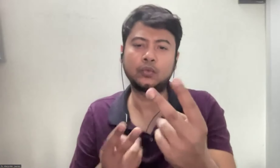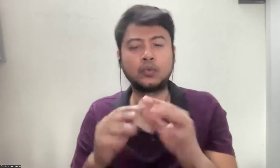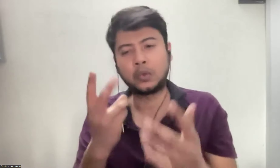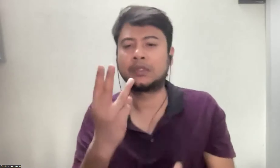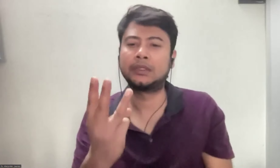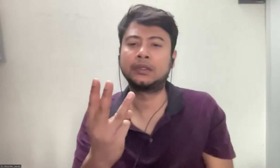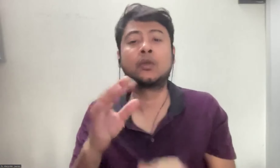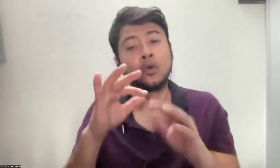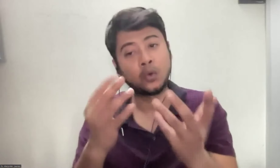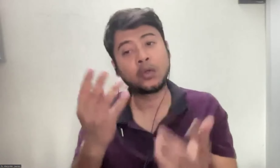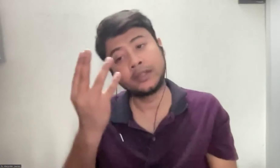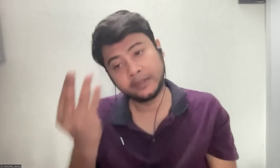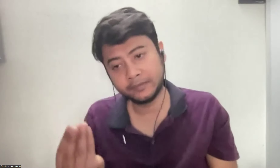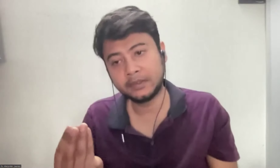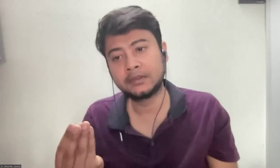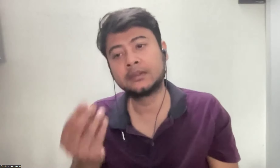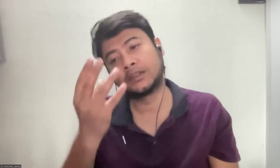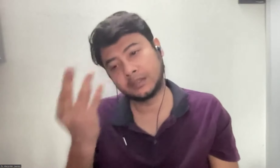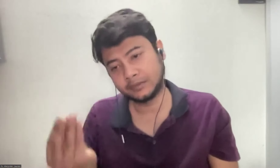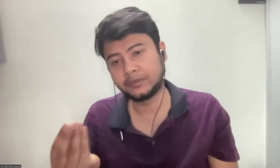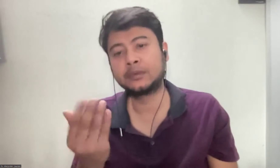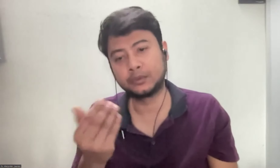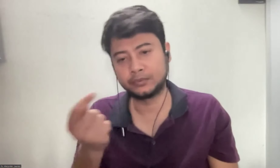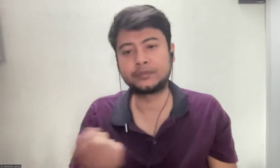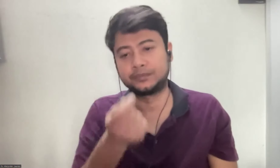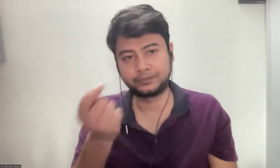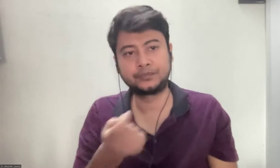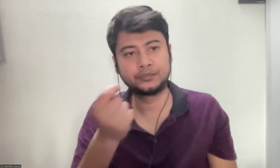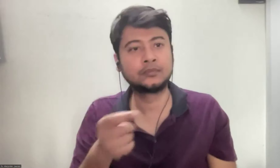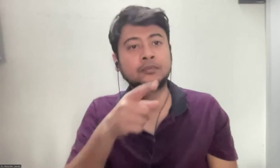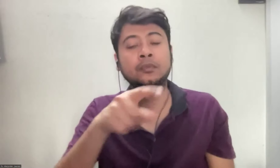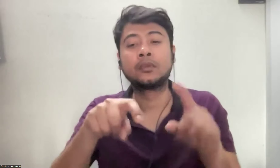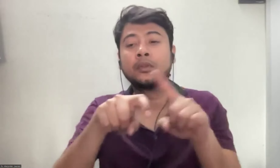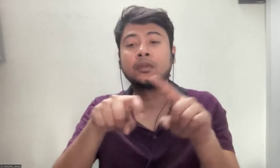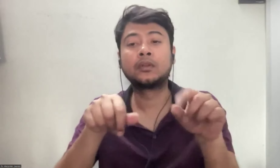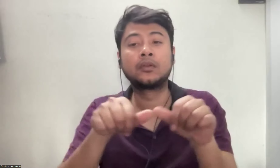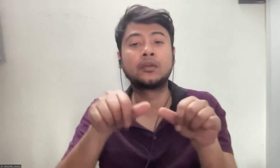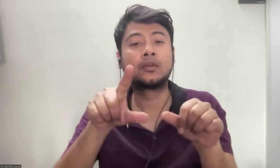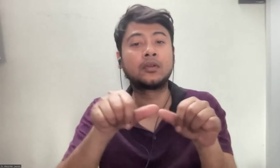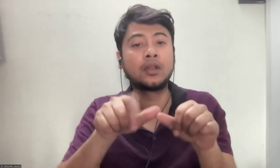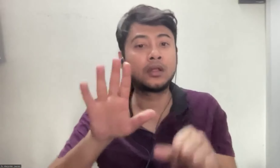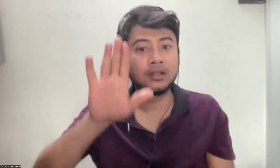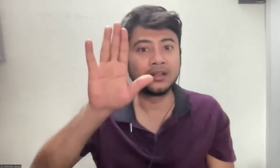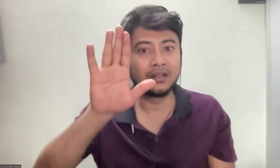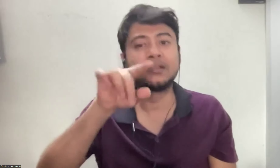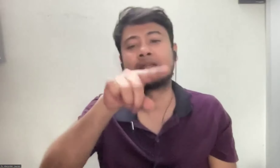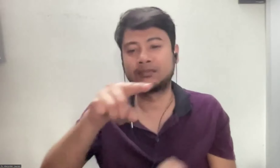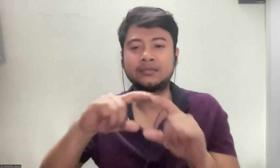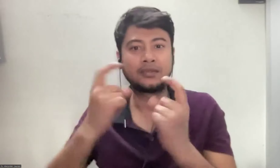So, Kala, I'll get back to your raised hand. I've seen your hand is raised. I'll come back to you. Let me just finish